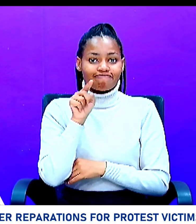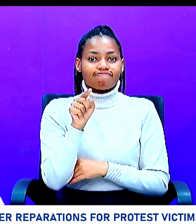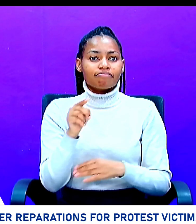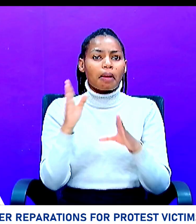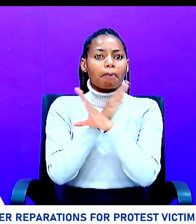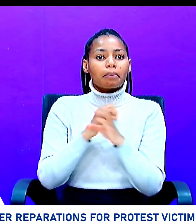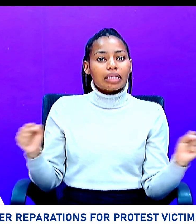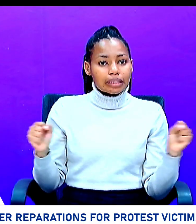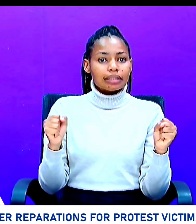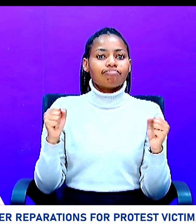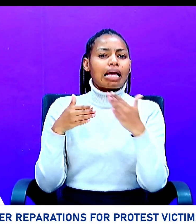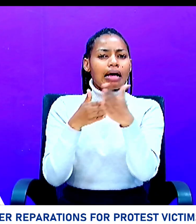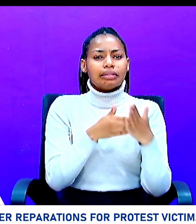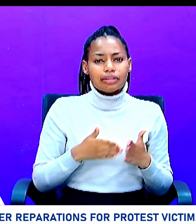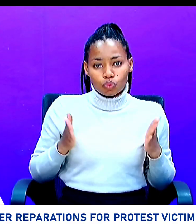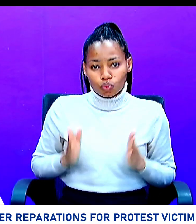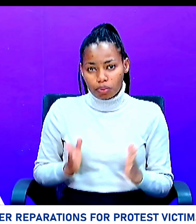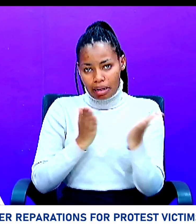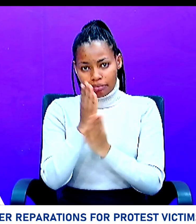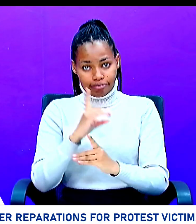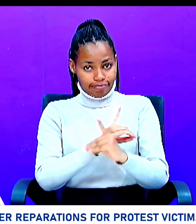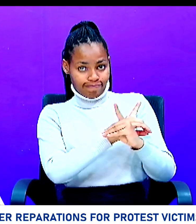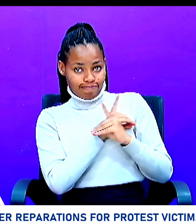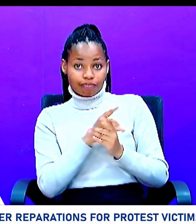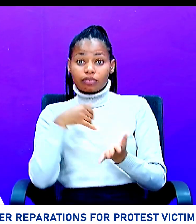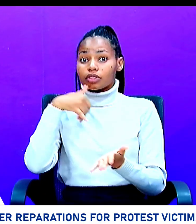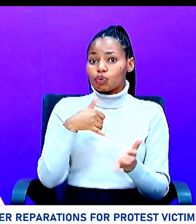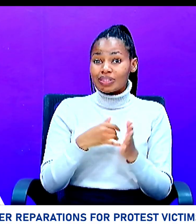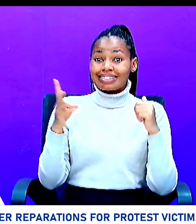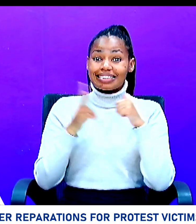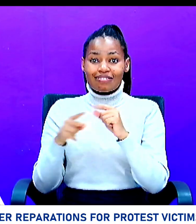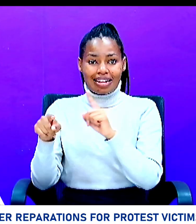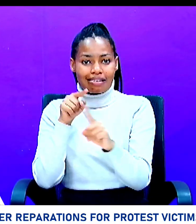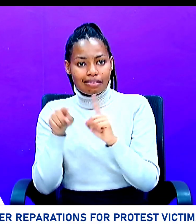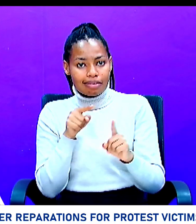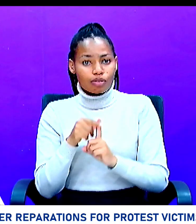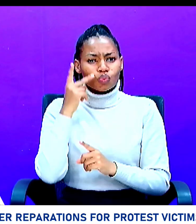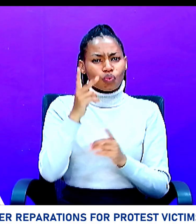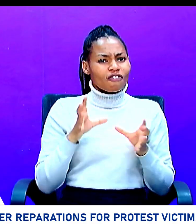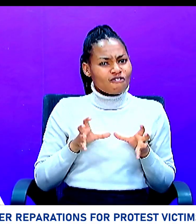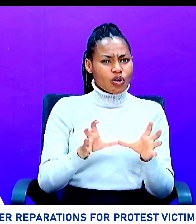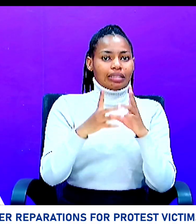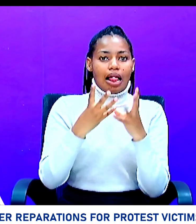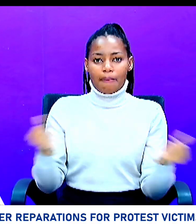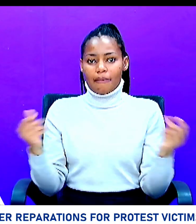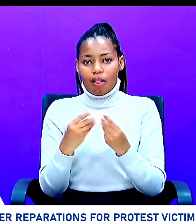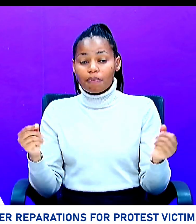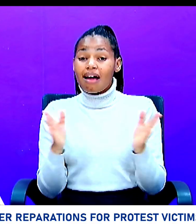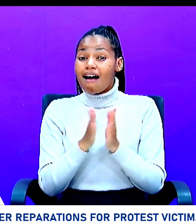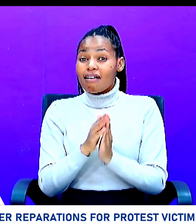A new KNCHR report covering 2020 to 2022 highlights persistent violation against human rights